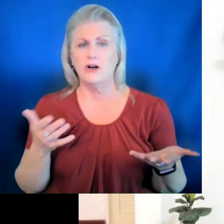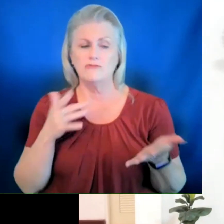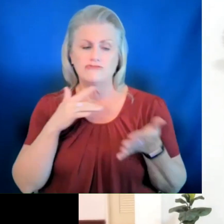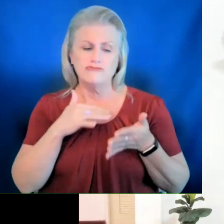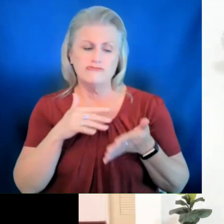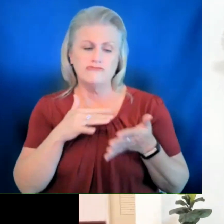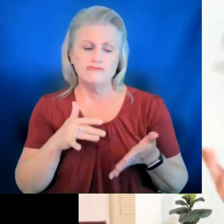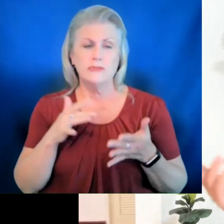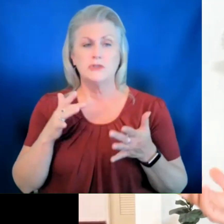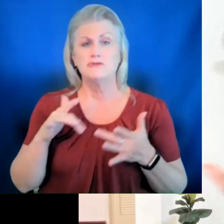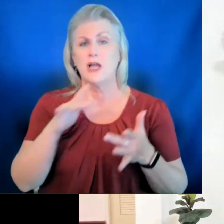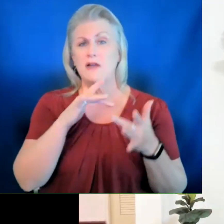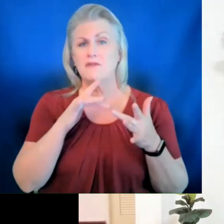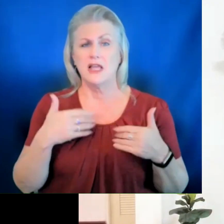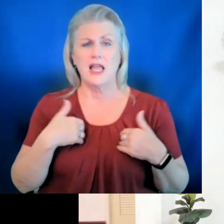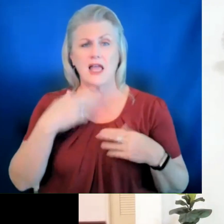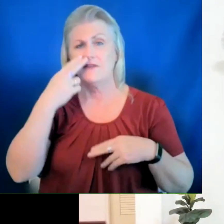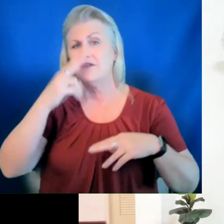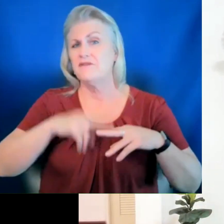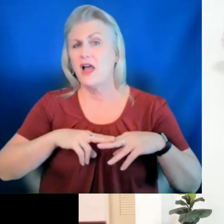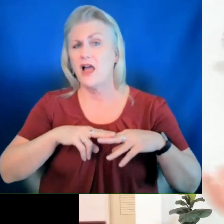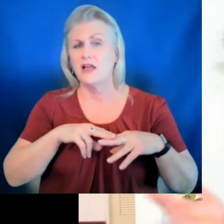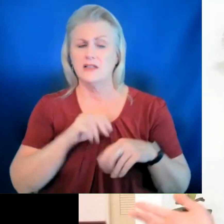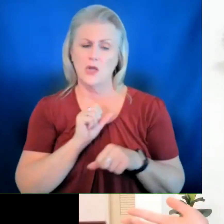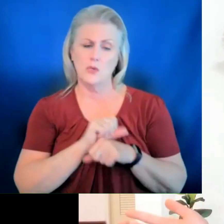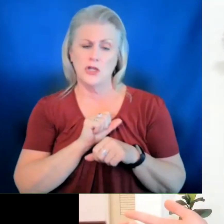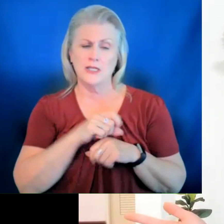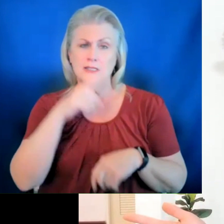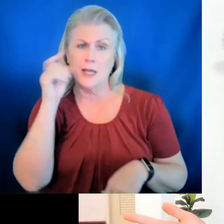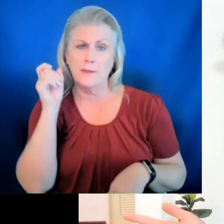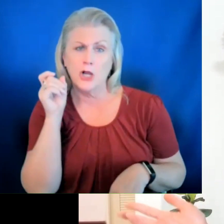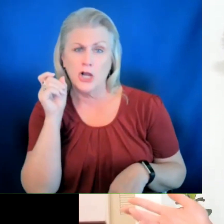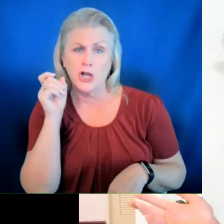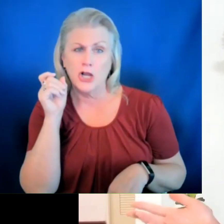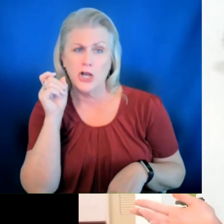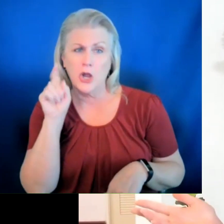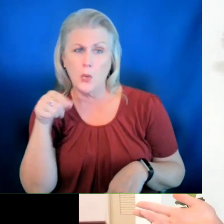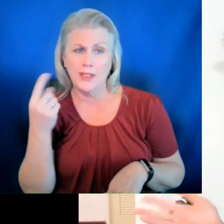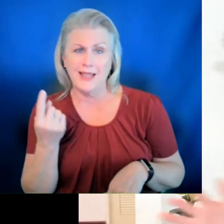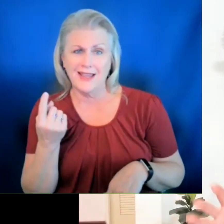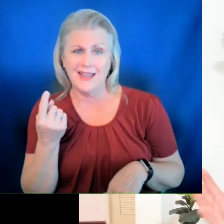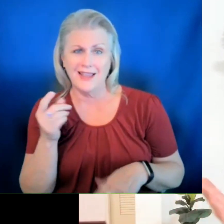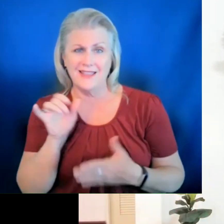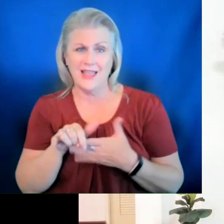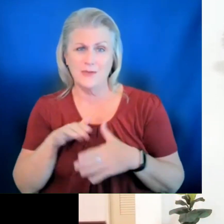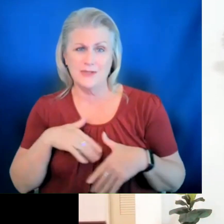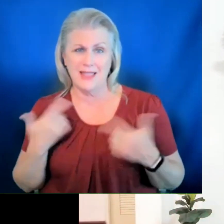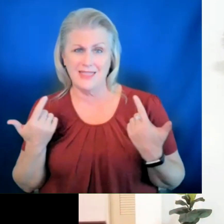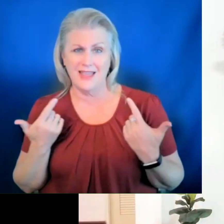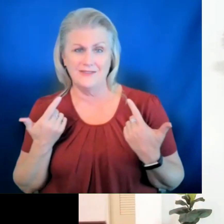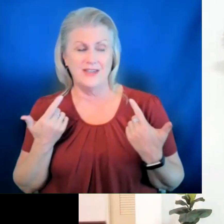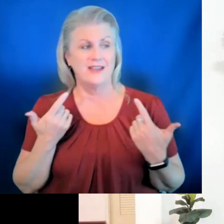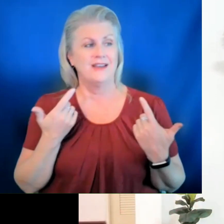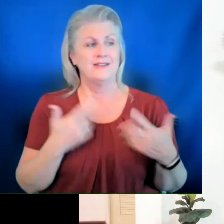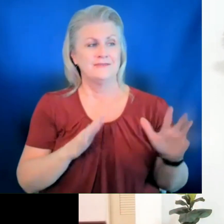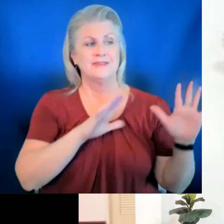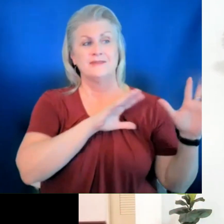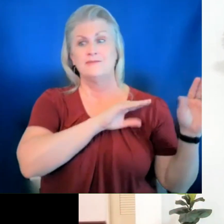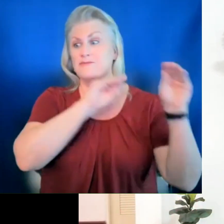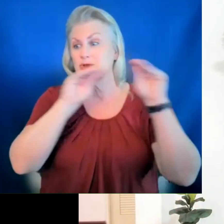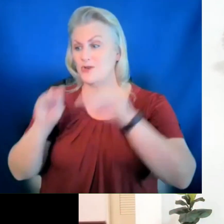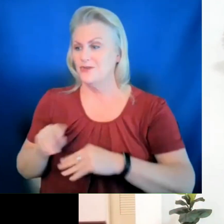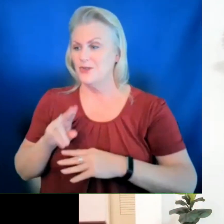school, studying, traveling, having fun, and working in the summer. That was my life. And then I moved to